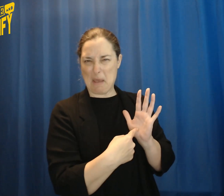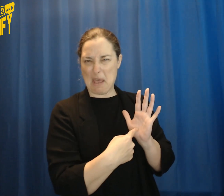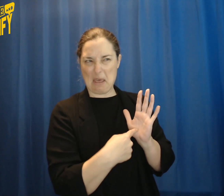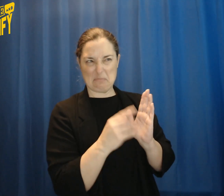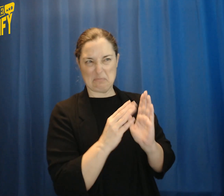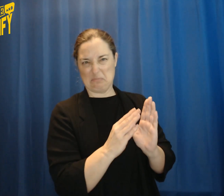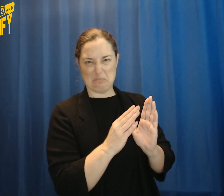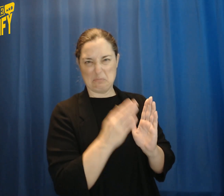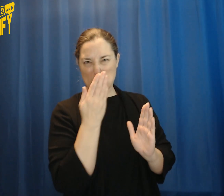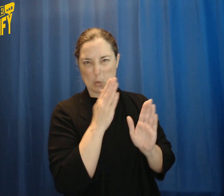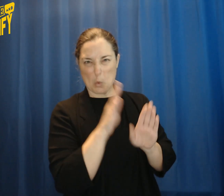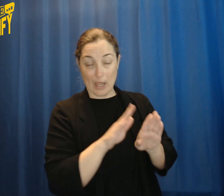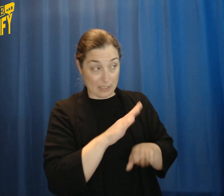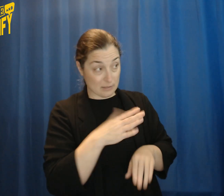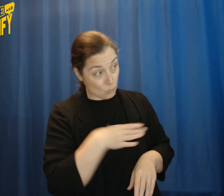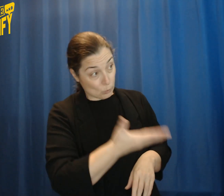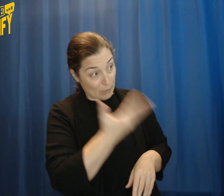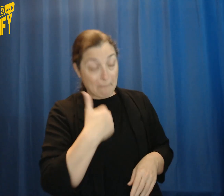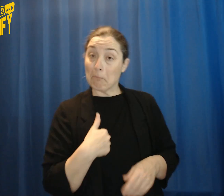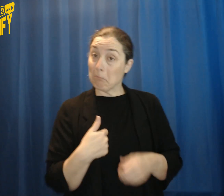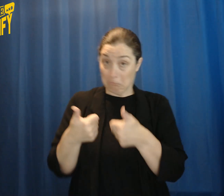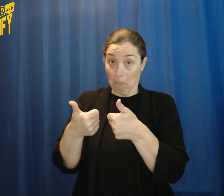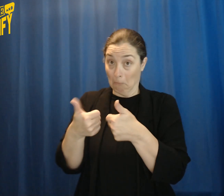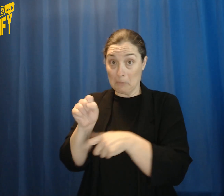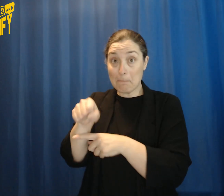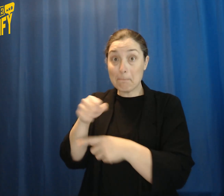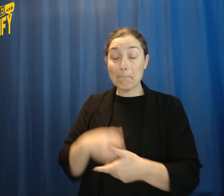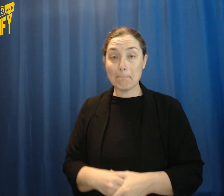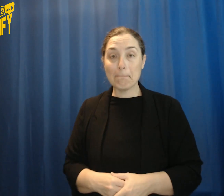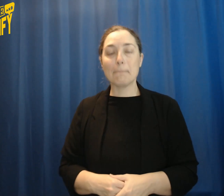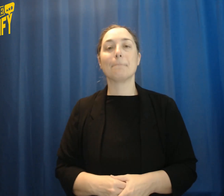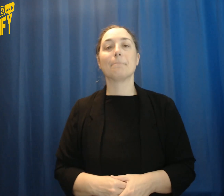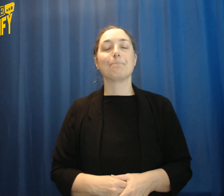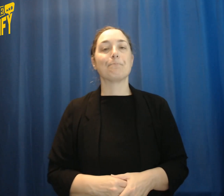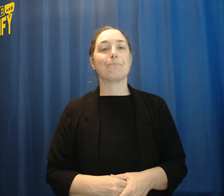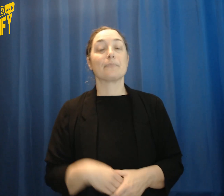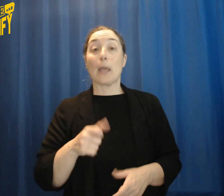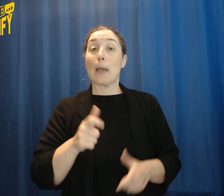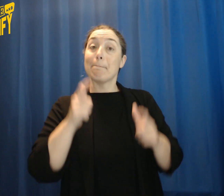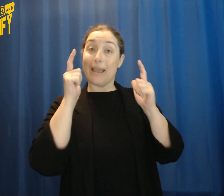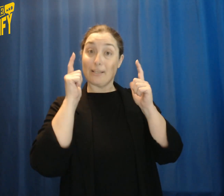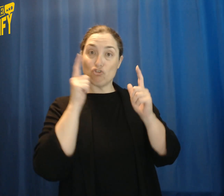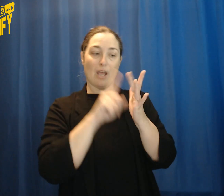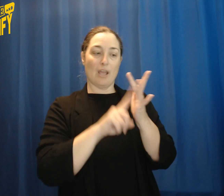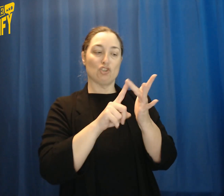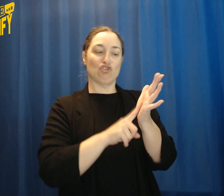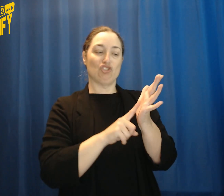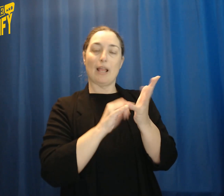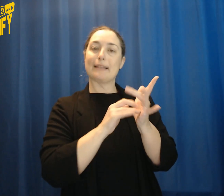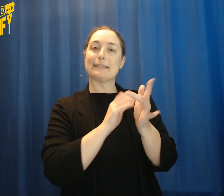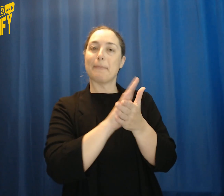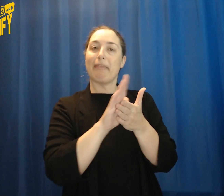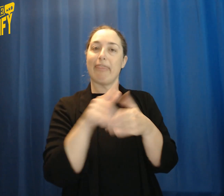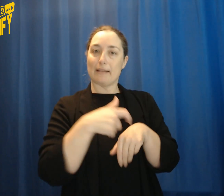They said, oh, you want to come in? I said, yeah, absolutely. The general manager of the company, Jill Smith at the time, she rings me up one day and she